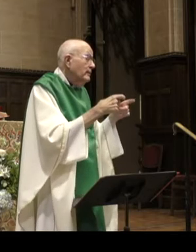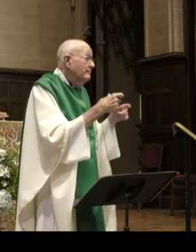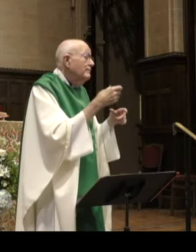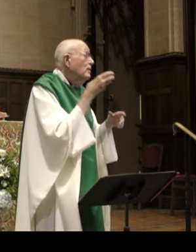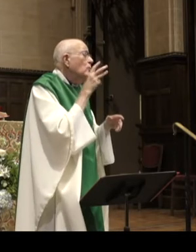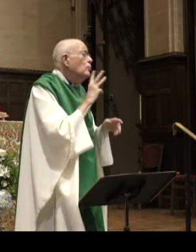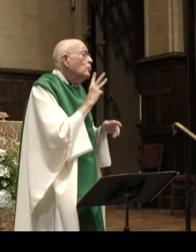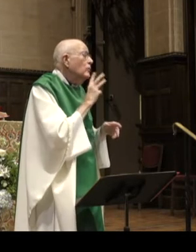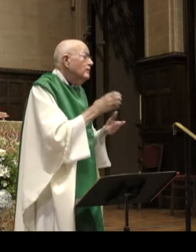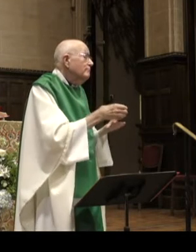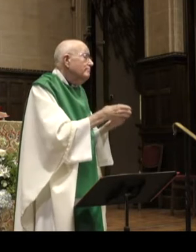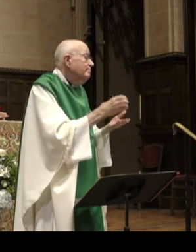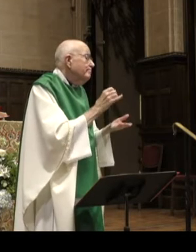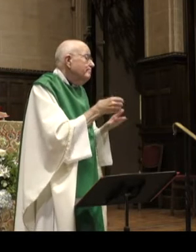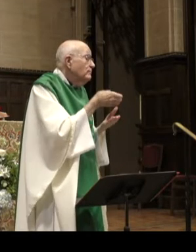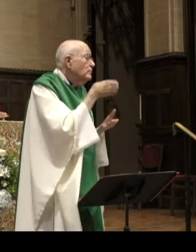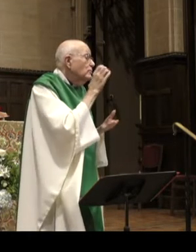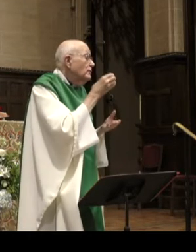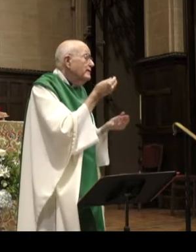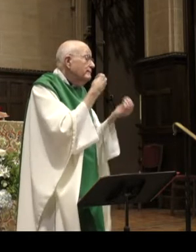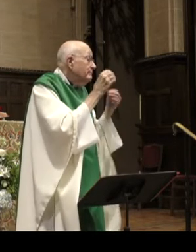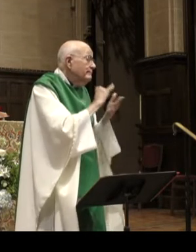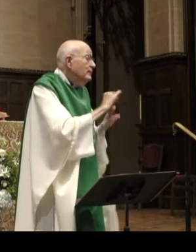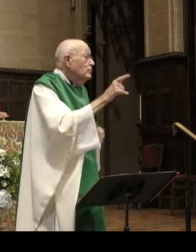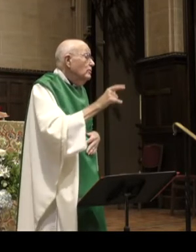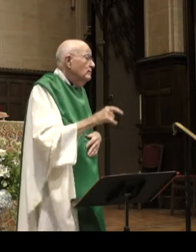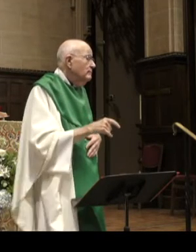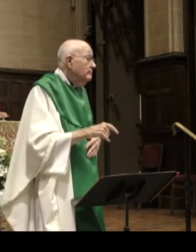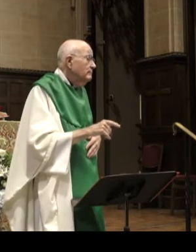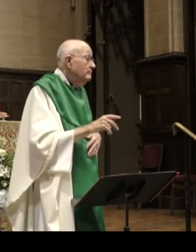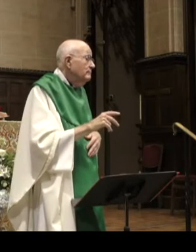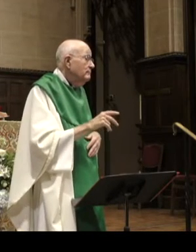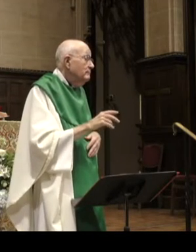bread, water to drink. That's all the food.